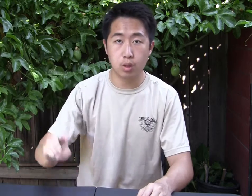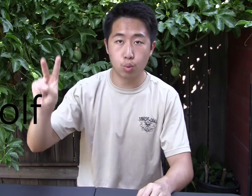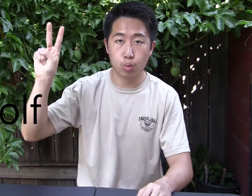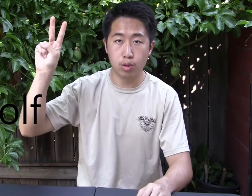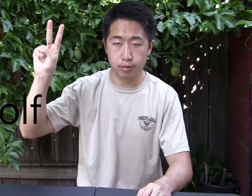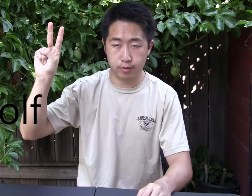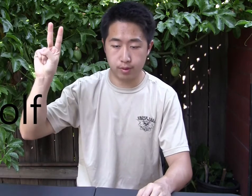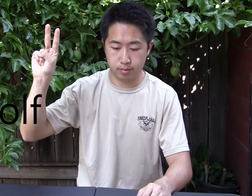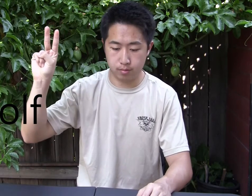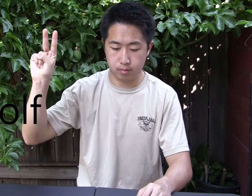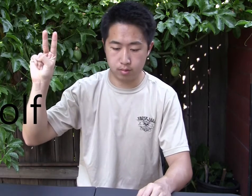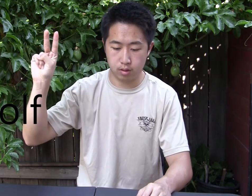Wolf.